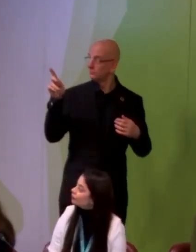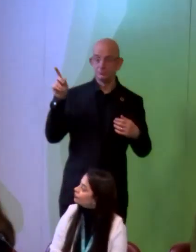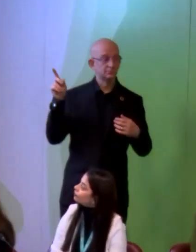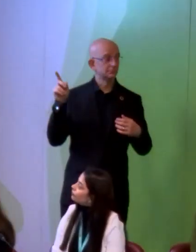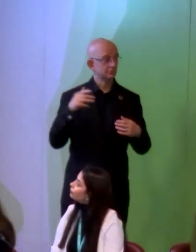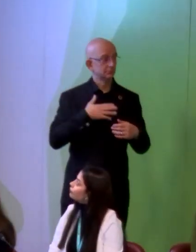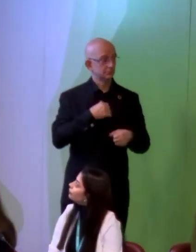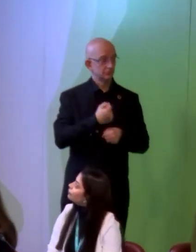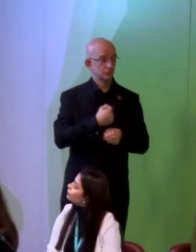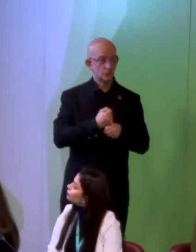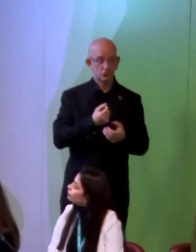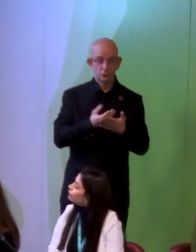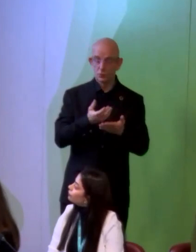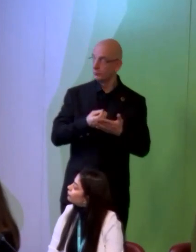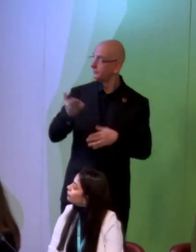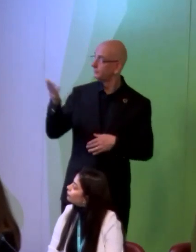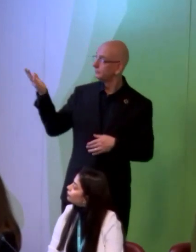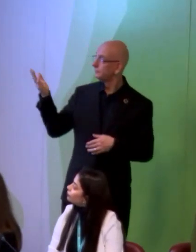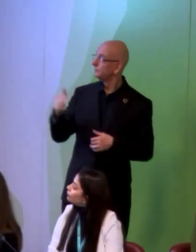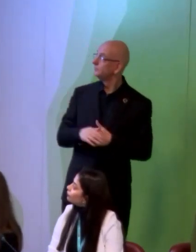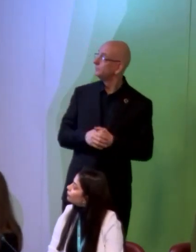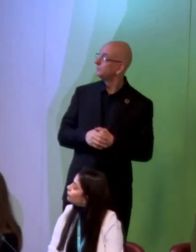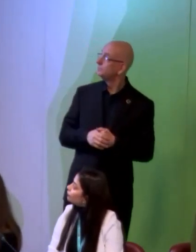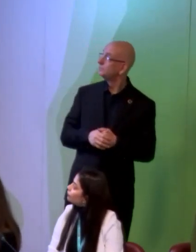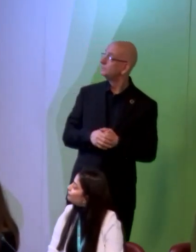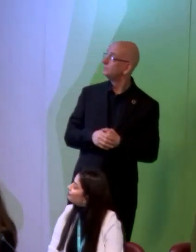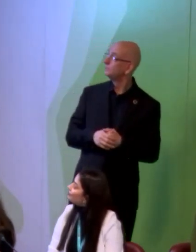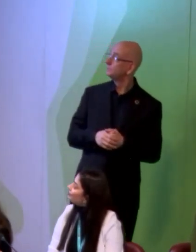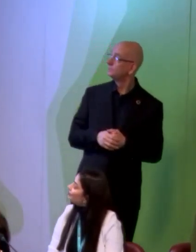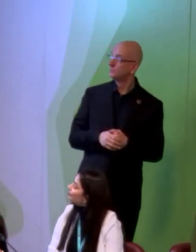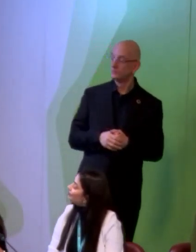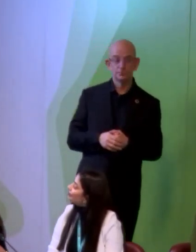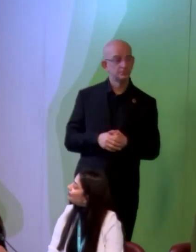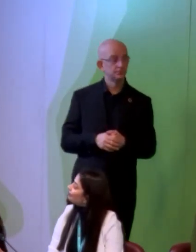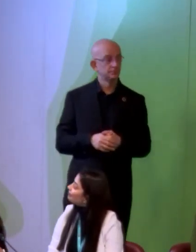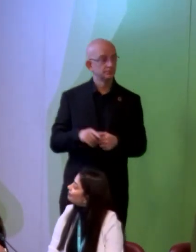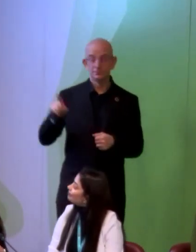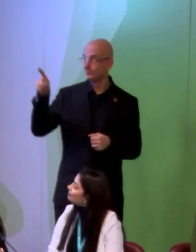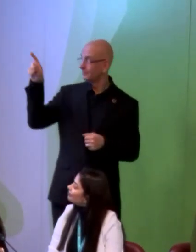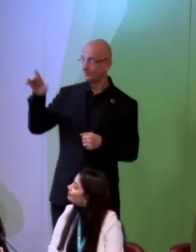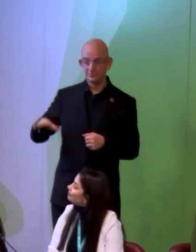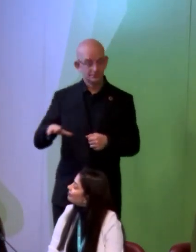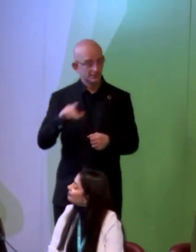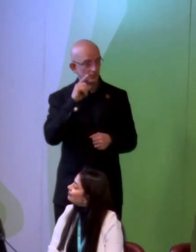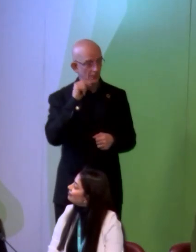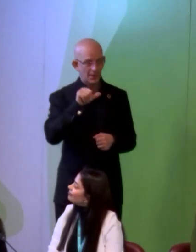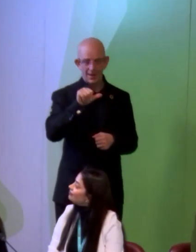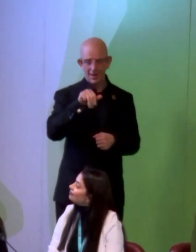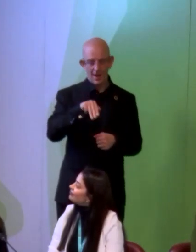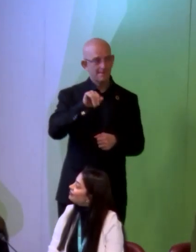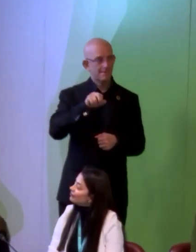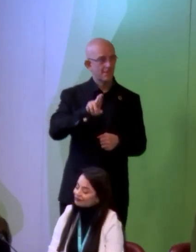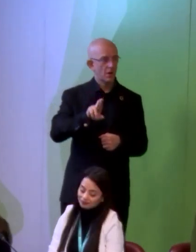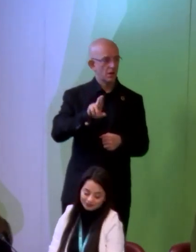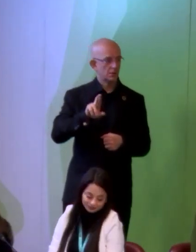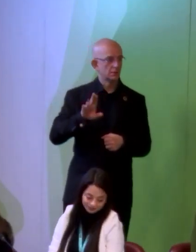So also, Amir could not join us. So I'm gonna tell you a little bit about the life of